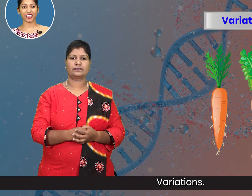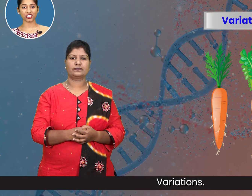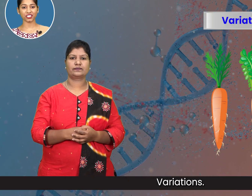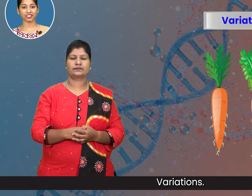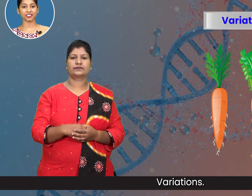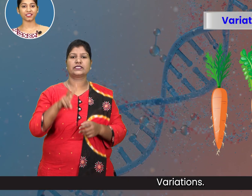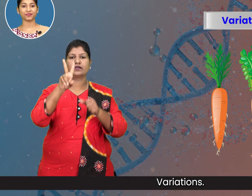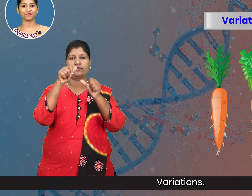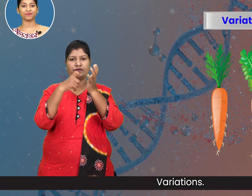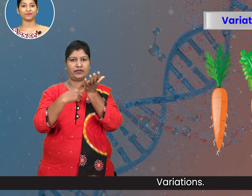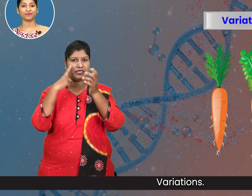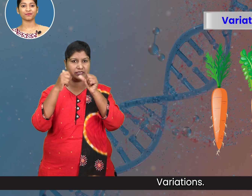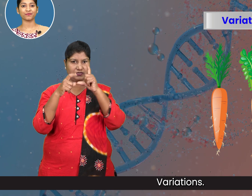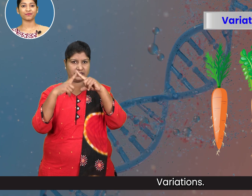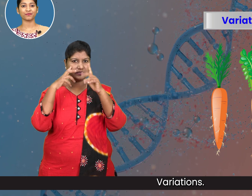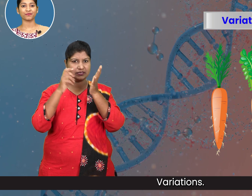variations,